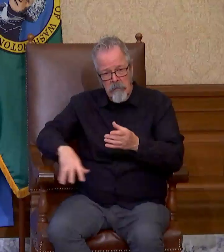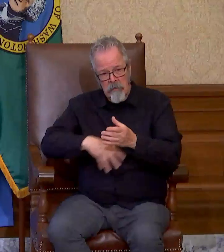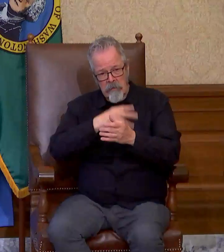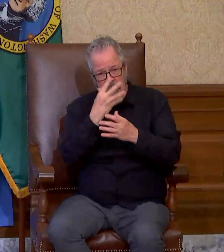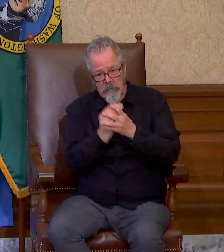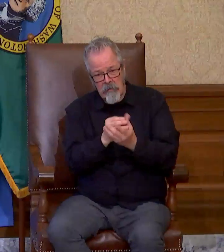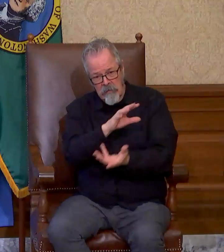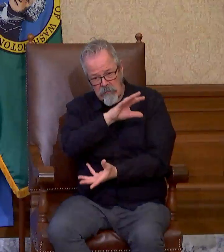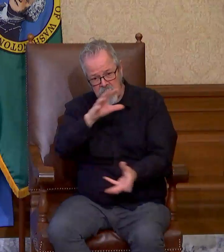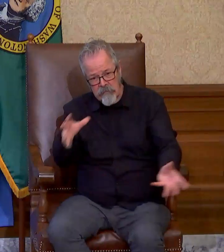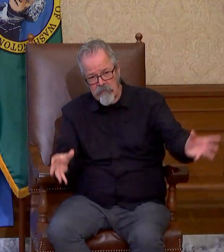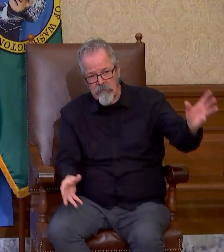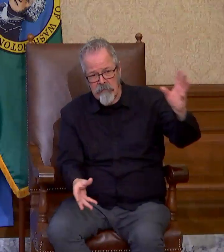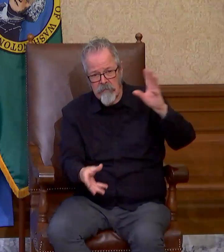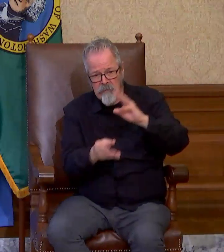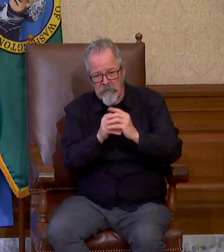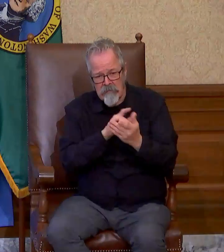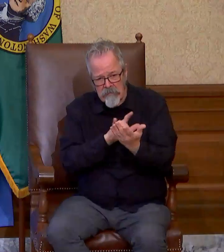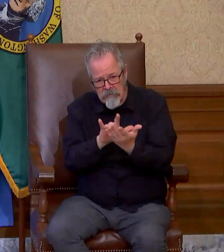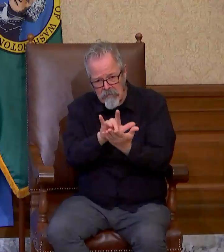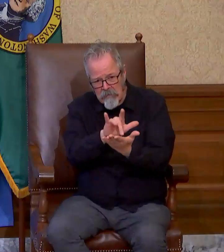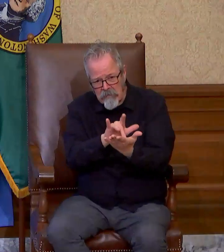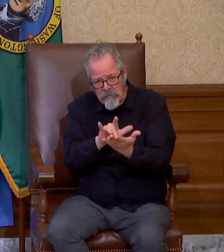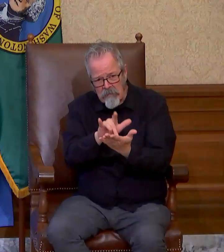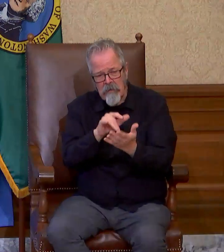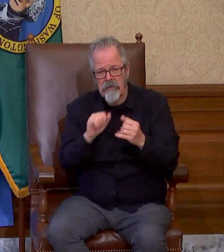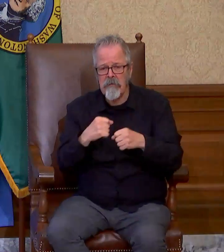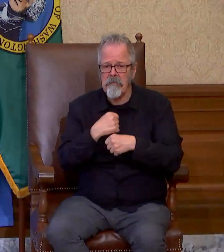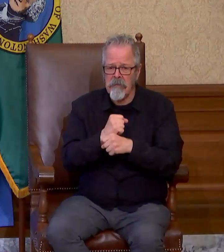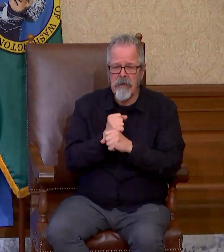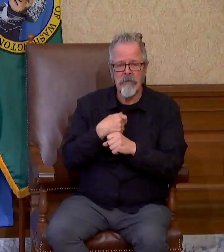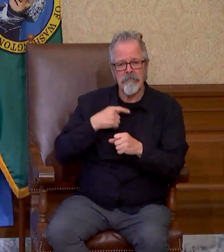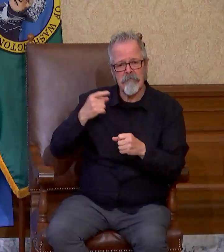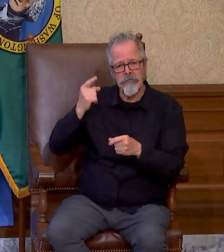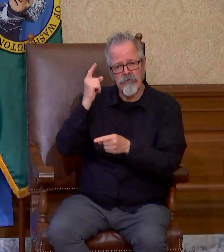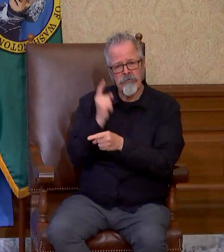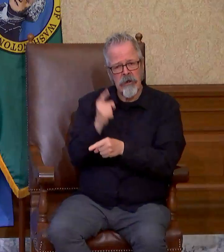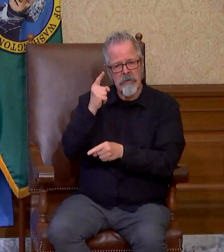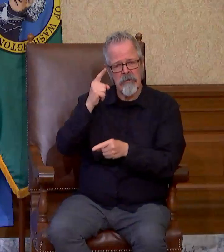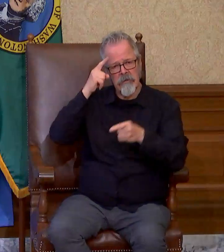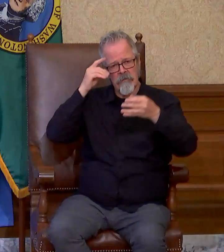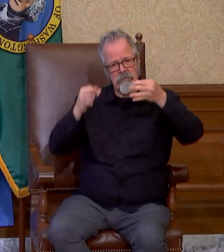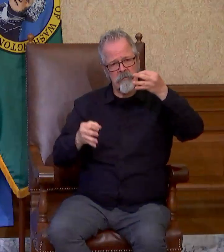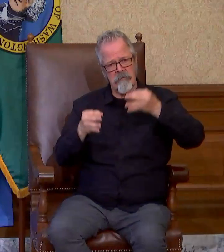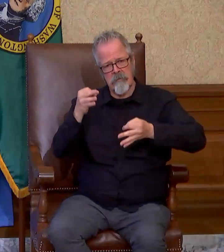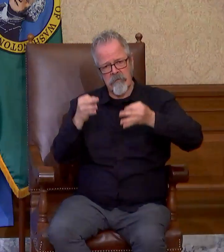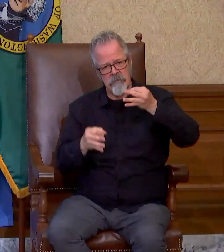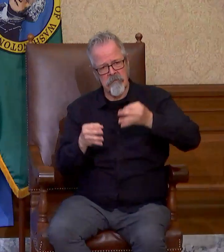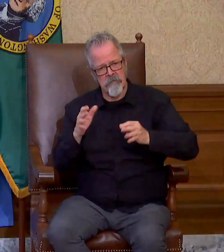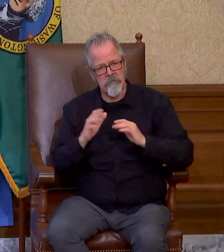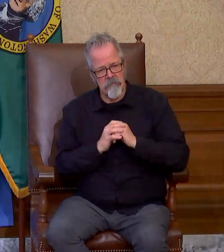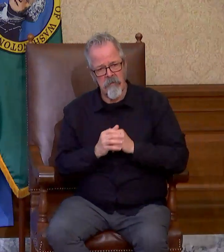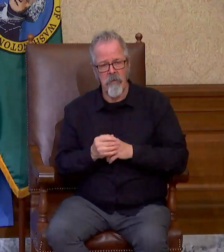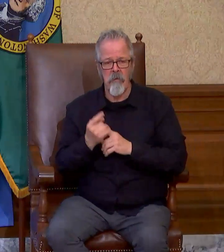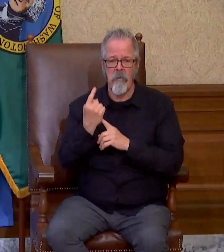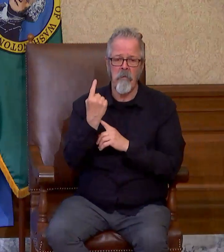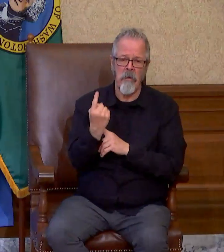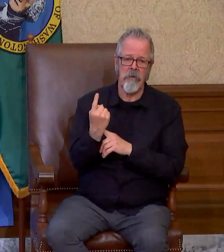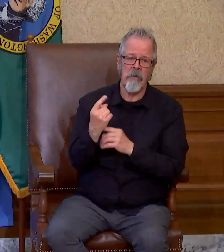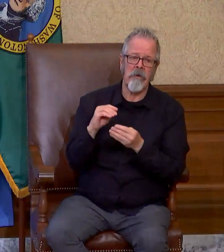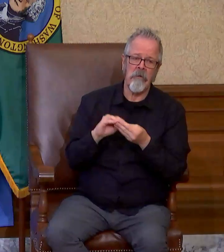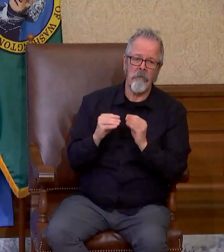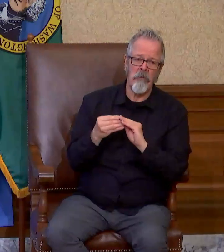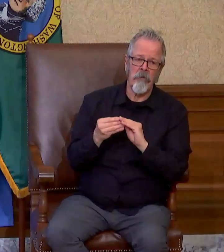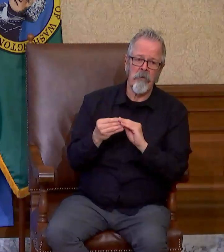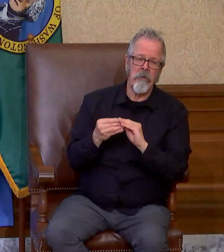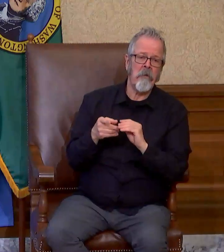they all have to act in concert. We can't make any decision on one of those, or we could make a disastrous misjudgment. Kathy, do you want to just